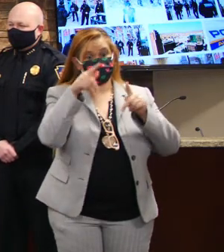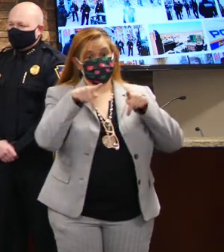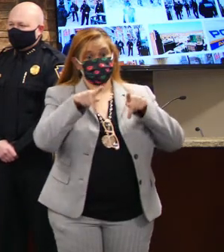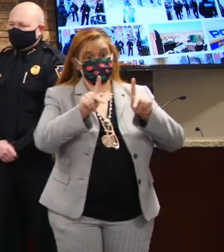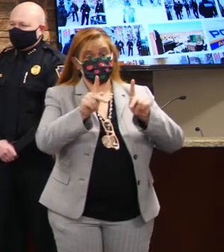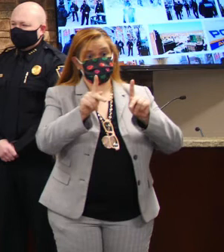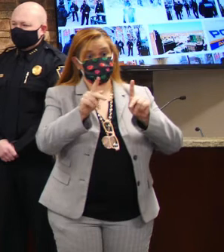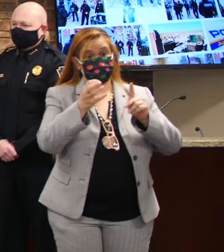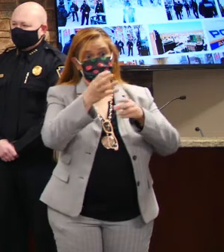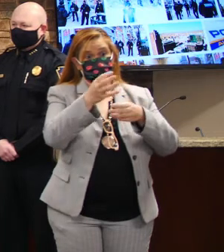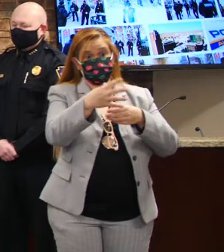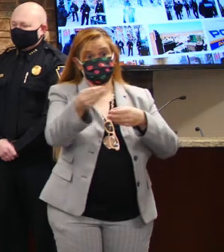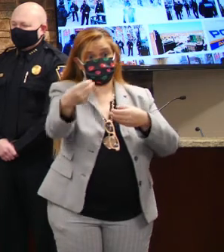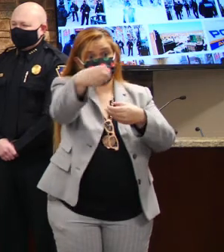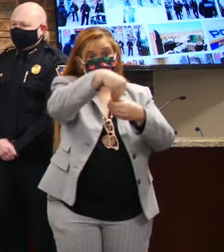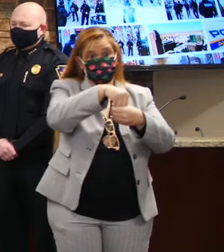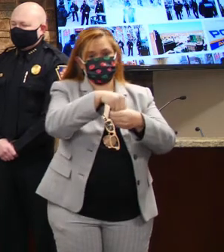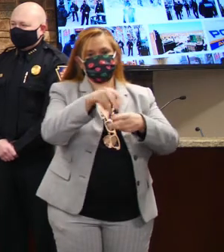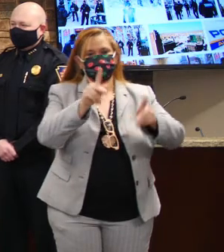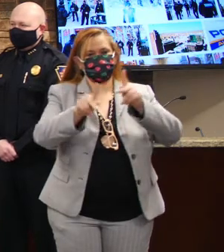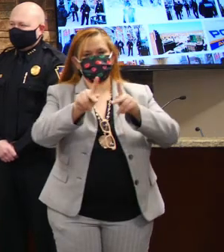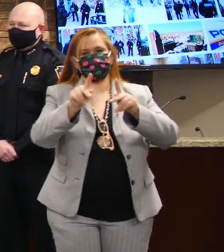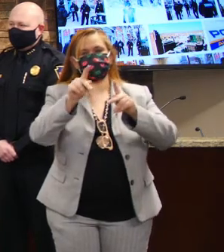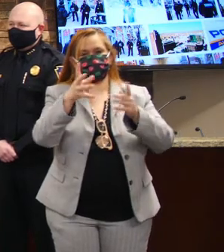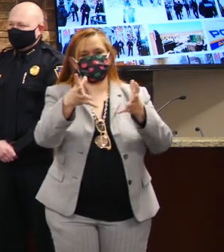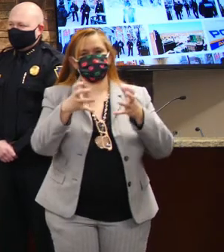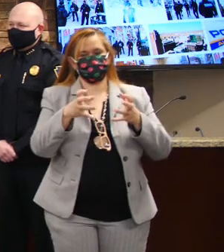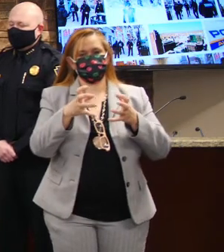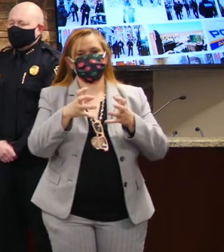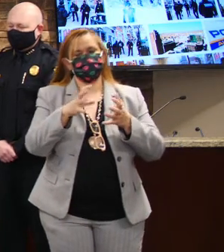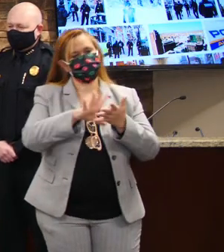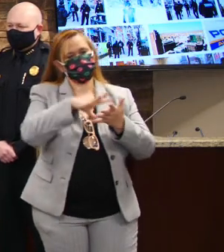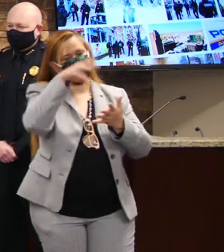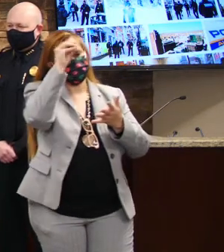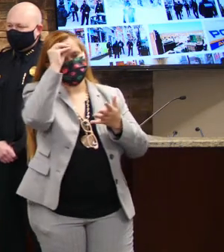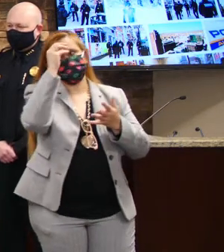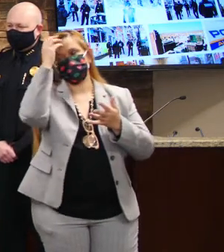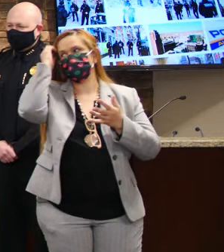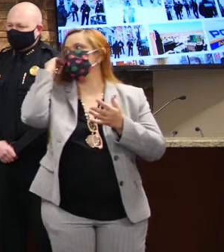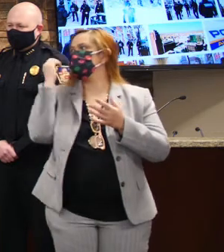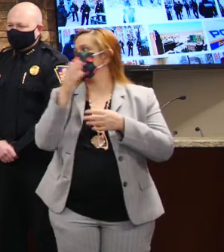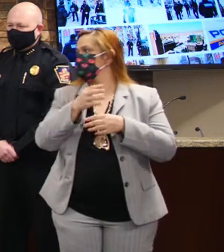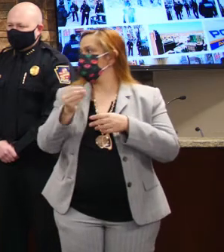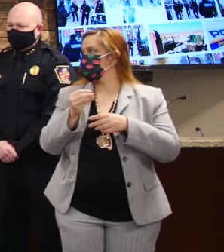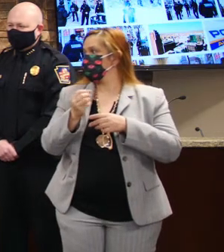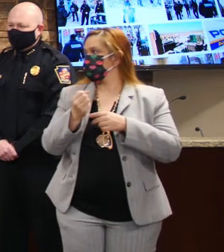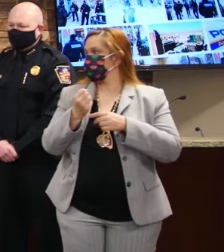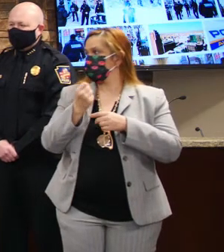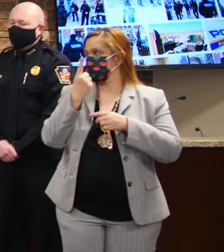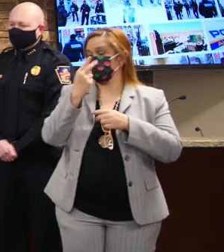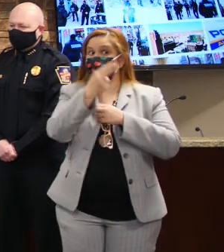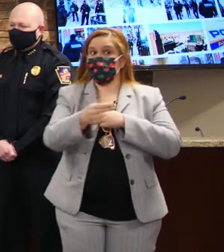class and I wanna know more. I wanna know everything, the ins and outs. And it was the best thing. I am so grateful to join that, and I learned a